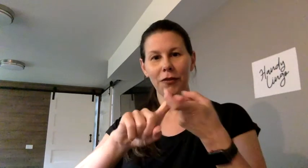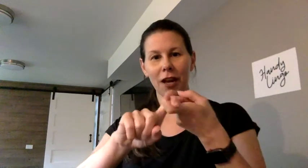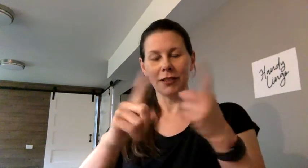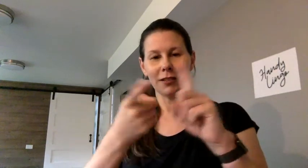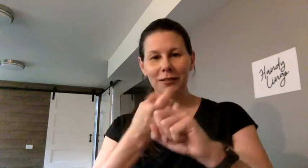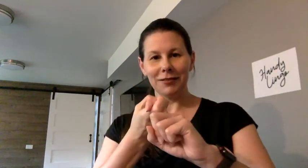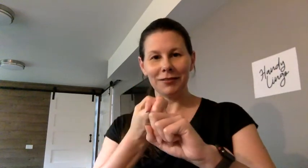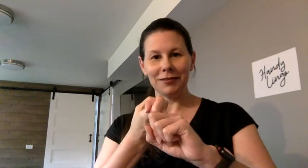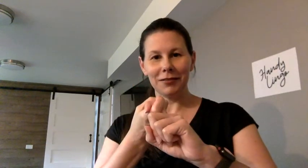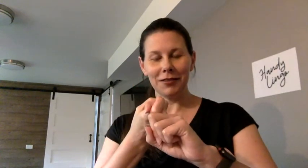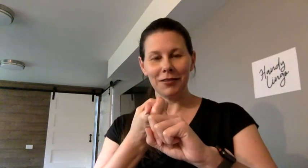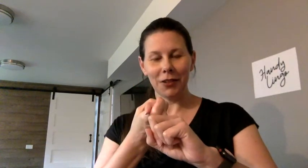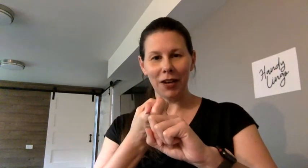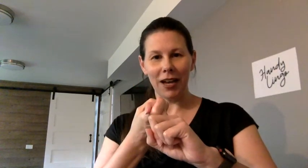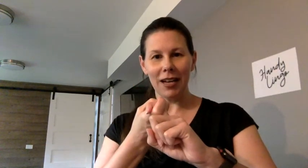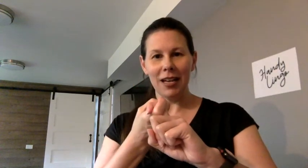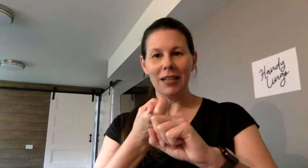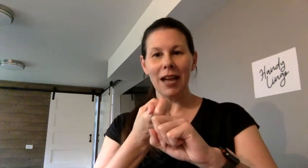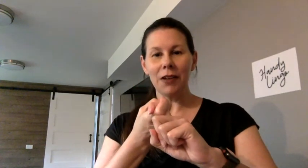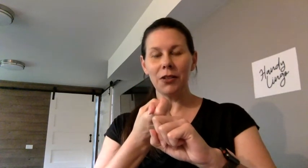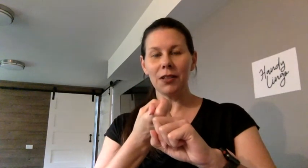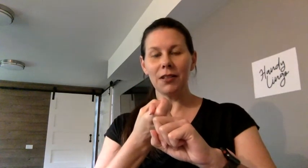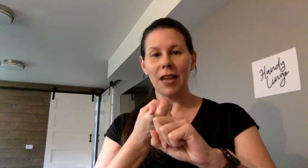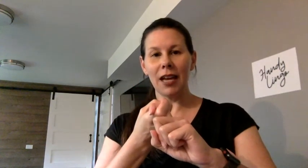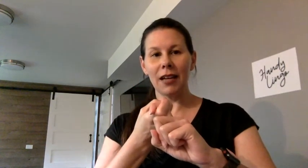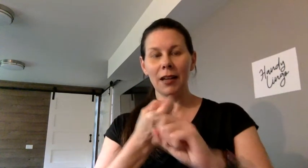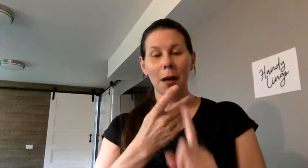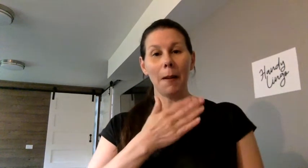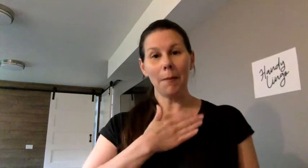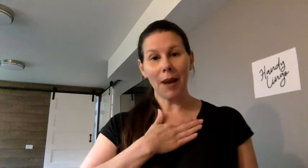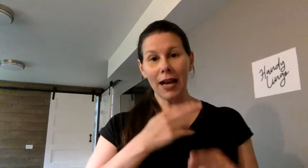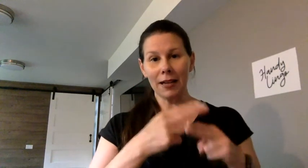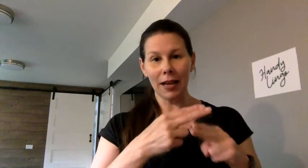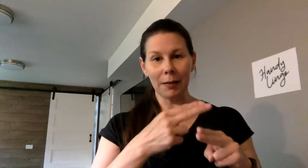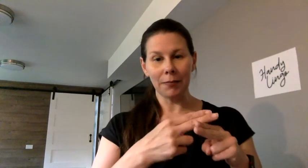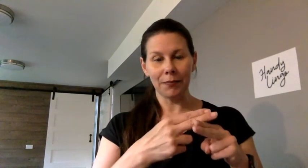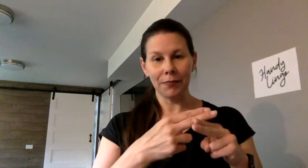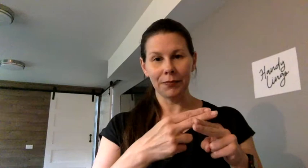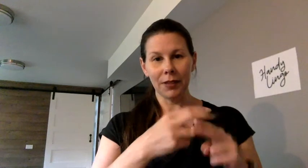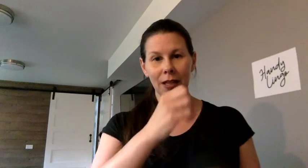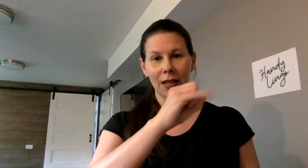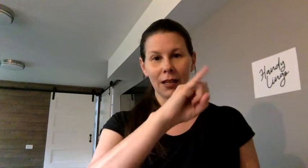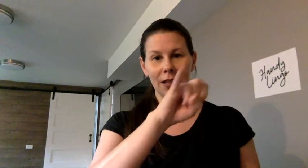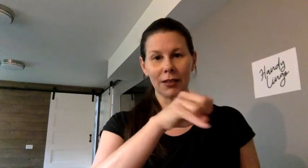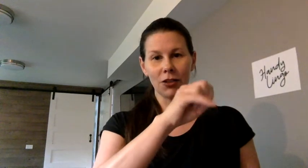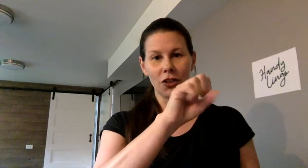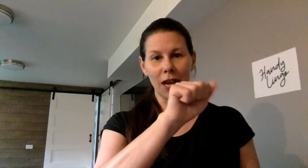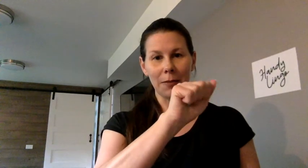friend. Okay, now you can say my name is